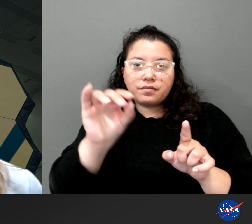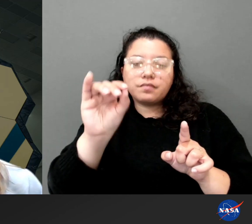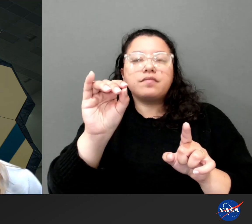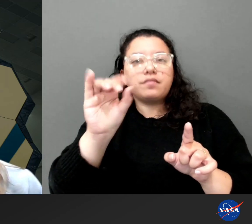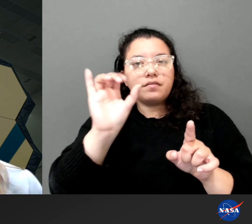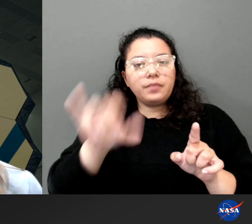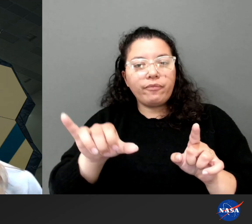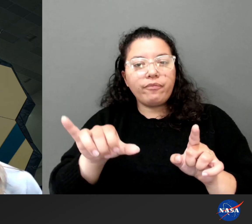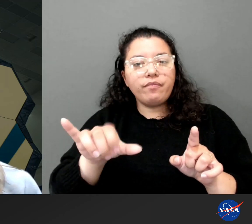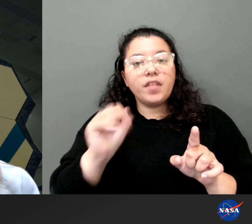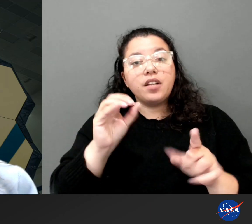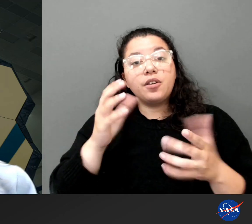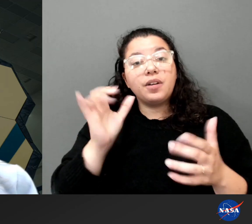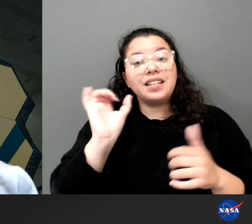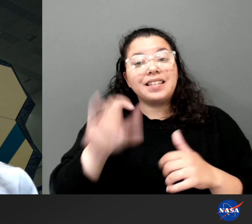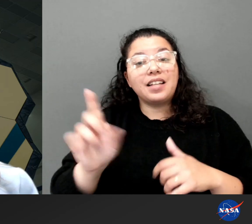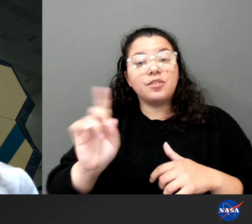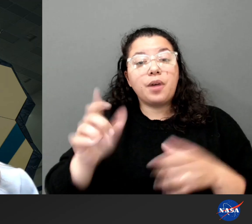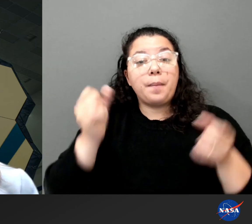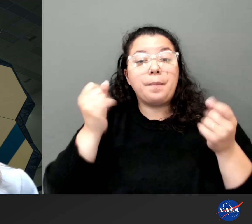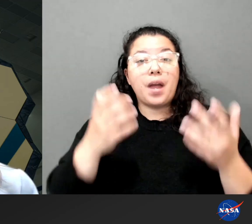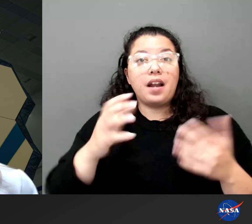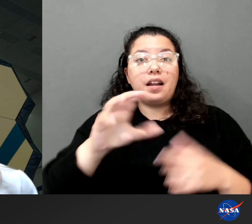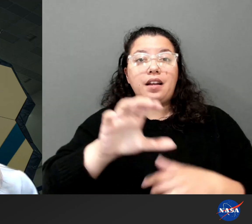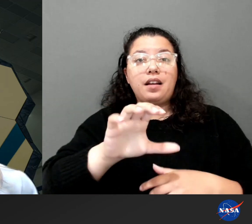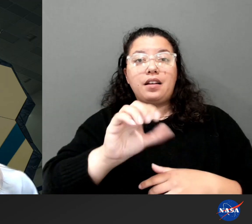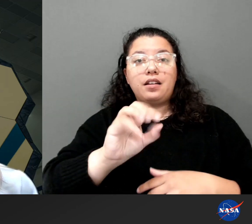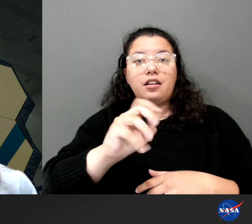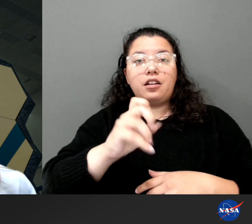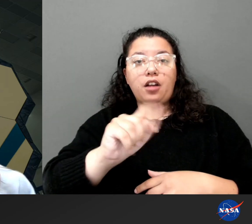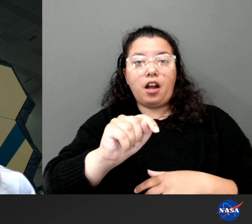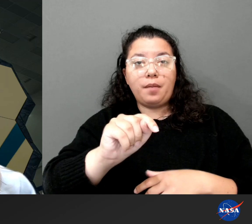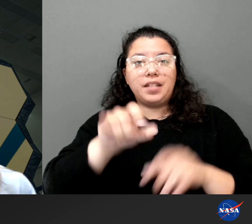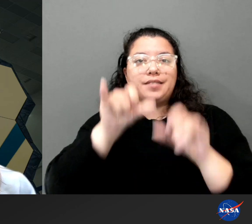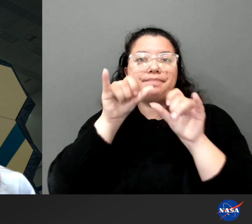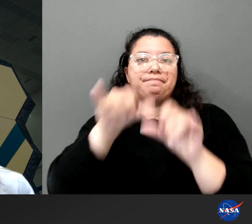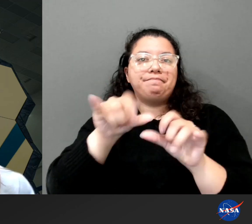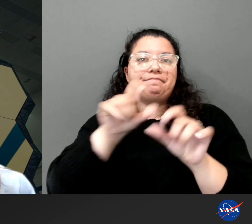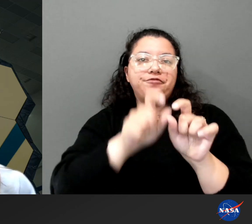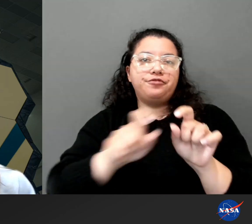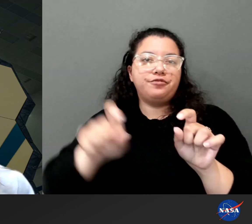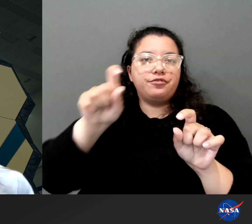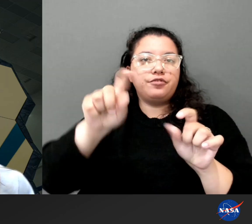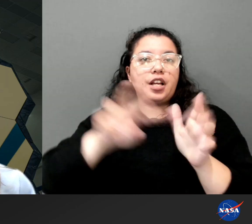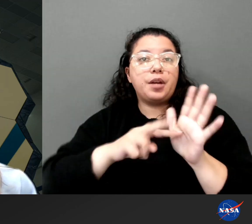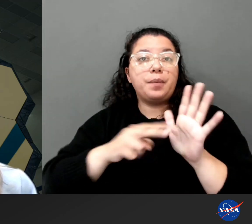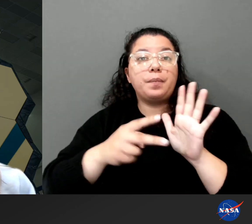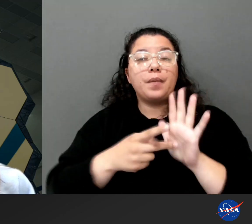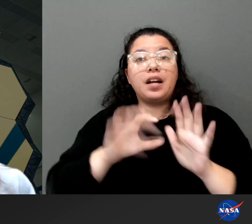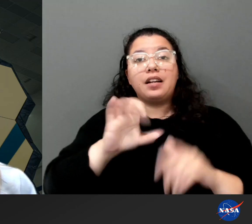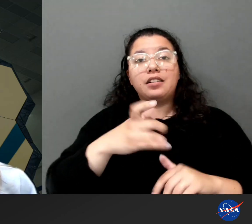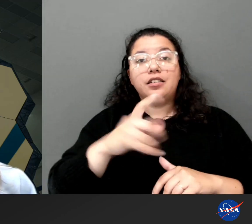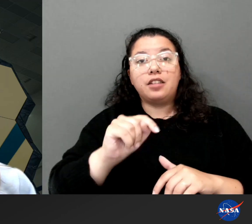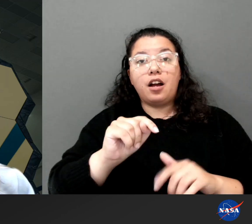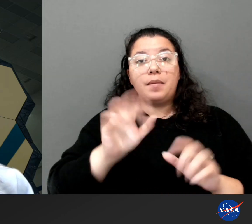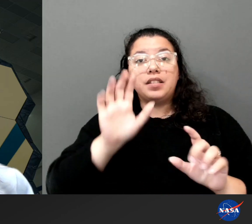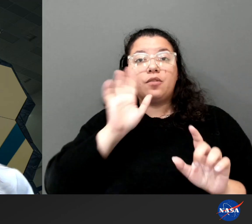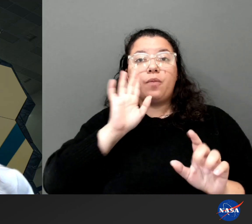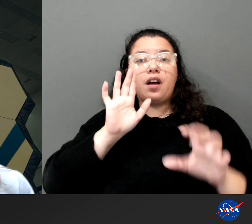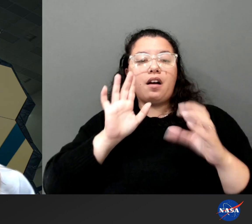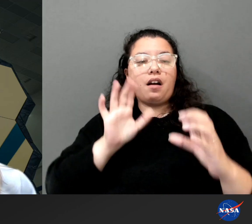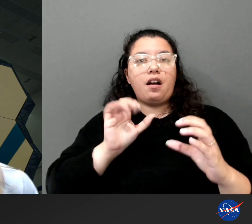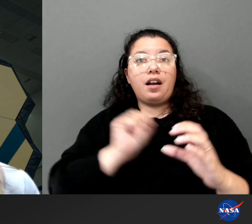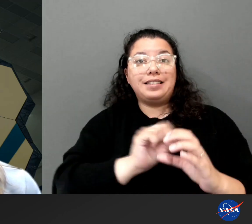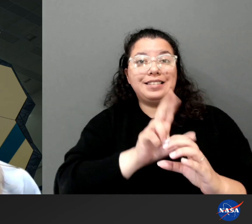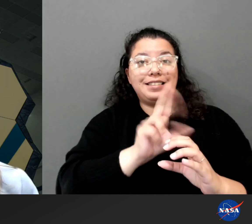comets actually live. So comets that come around the sun pretty often or regularly. So